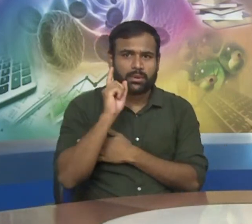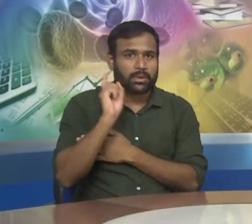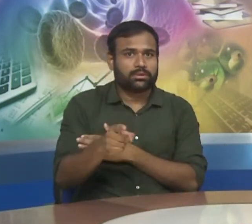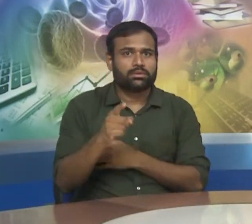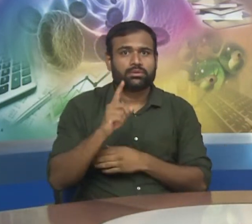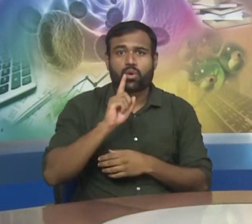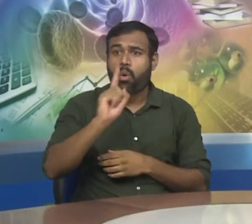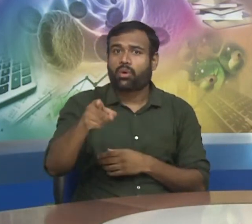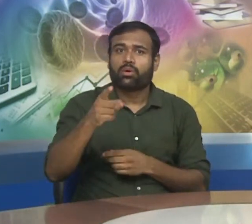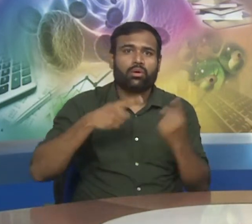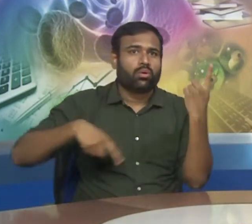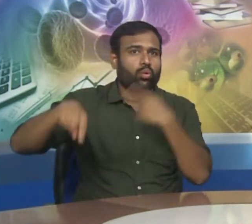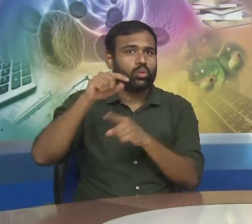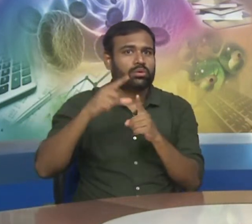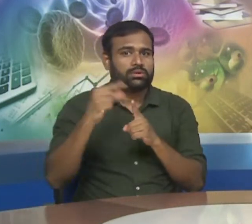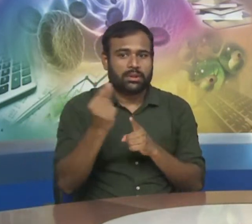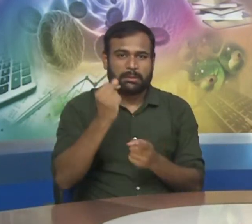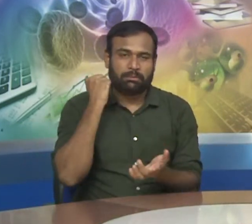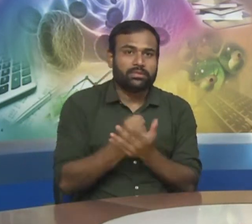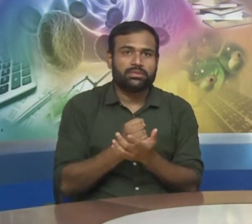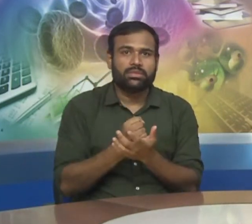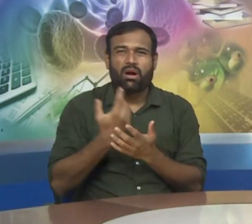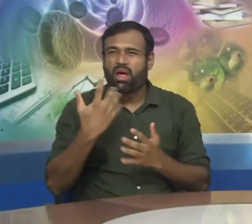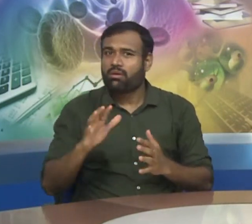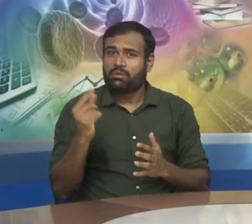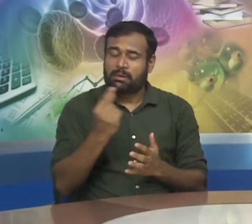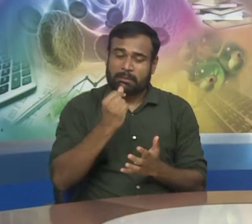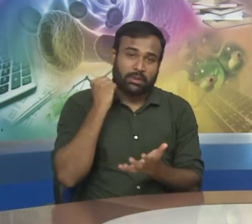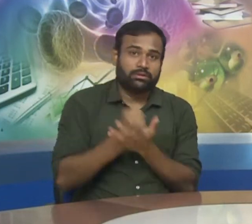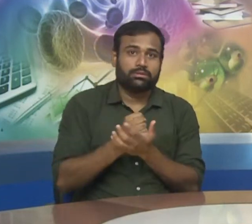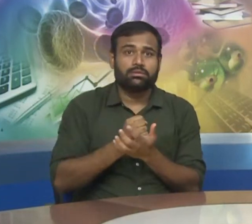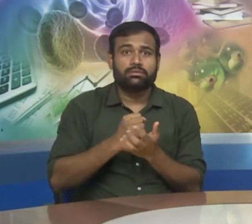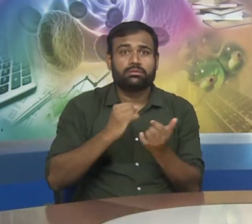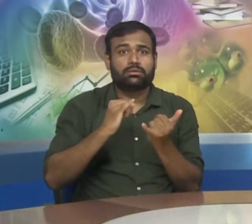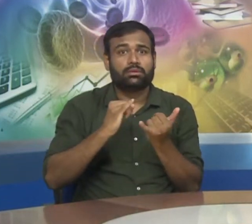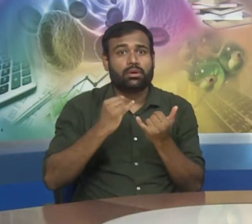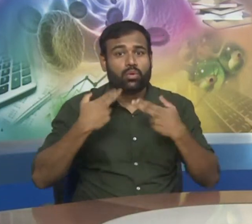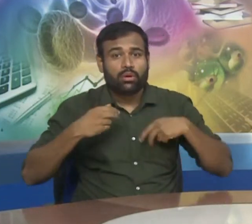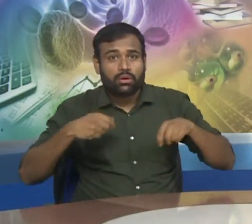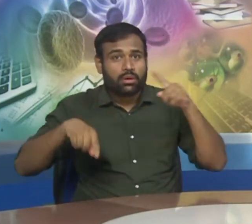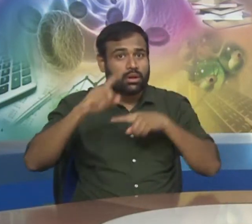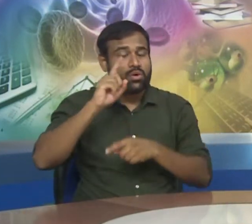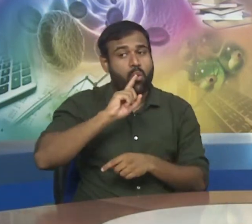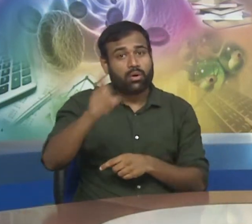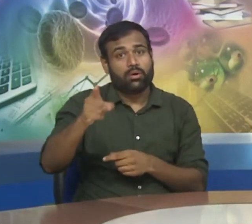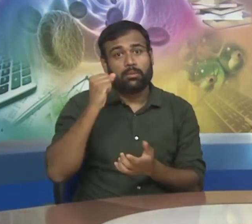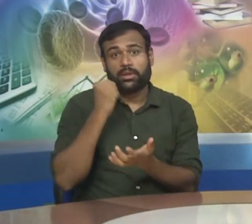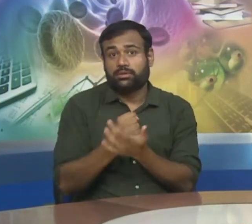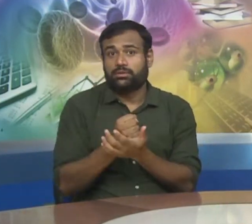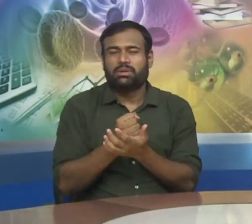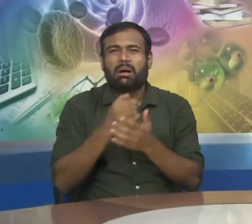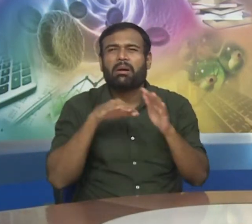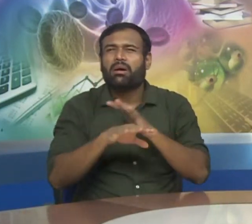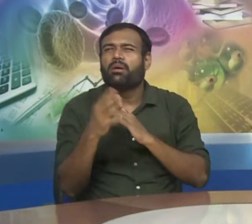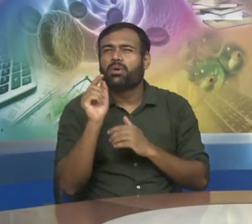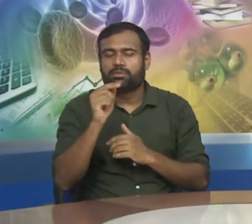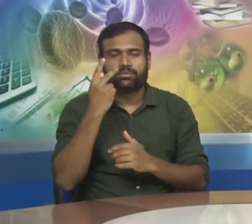Judicial review. The court has given such rulings as compulsory use of